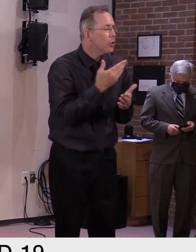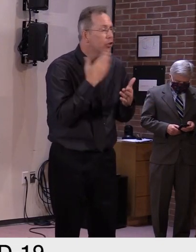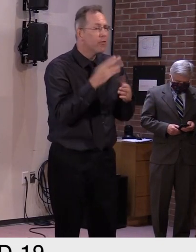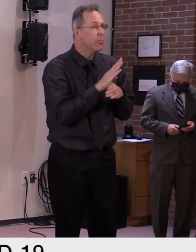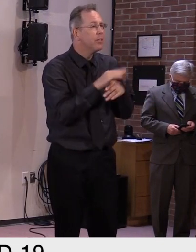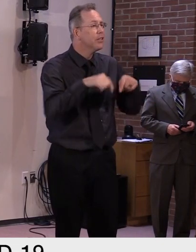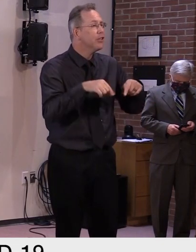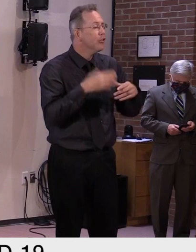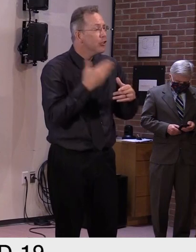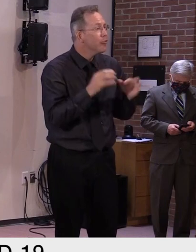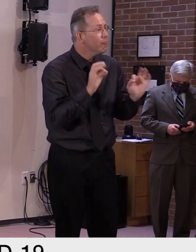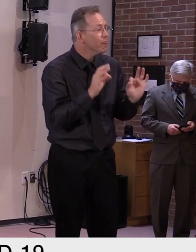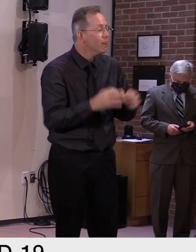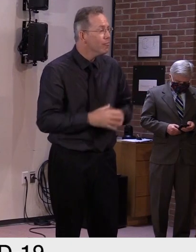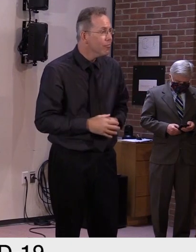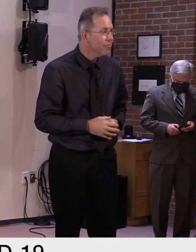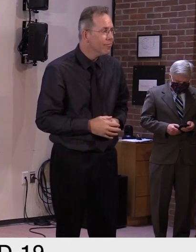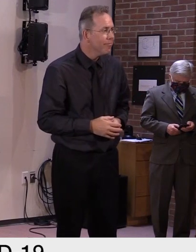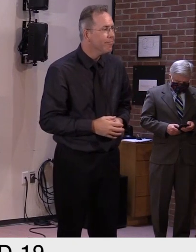Thank you.